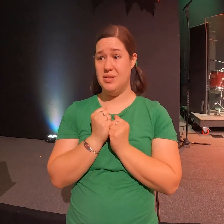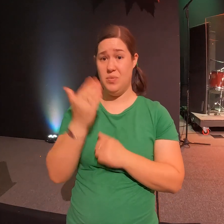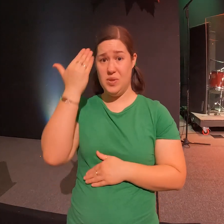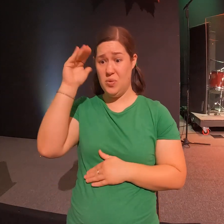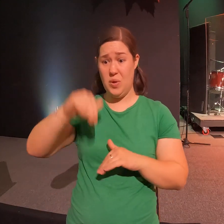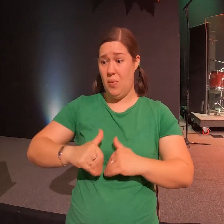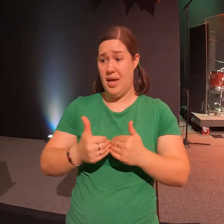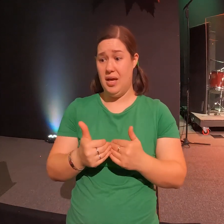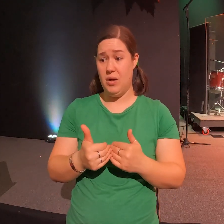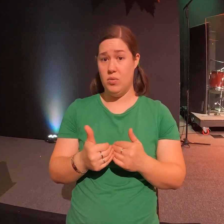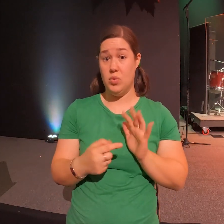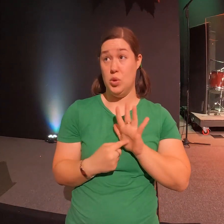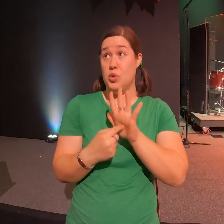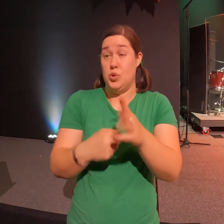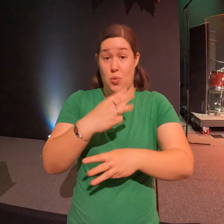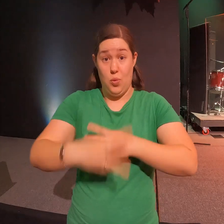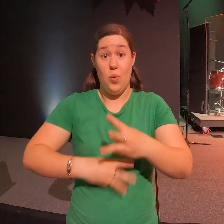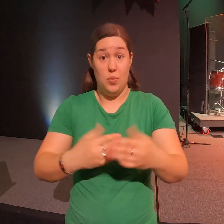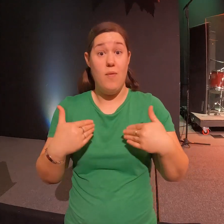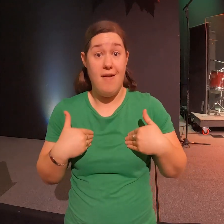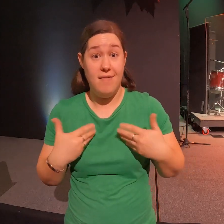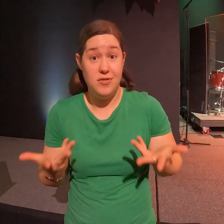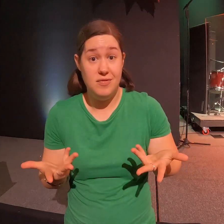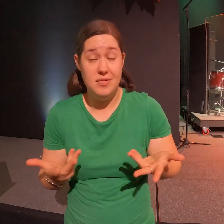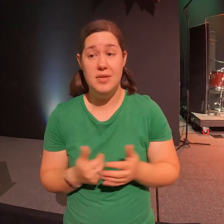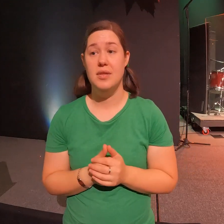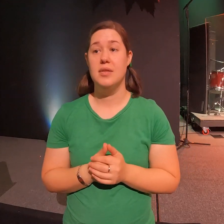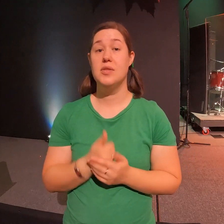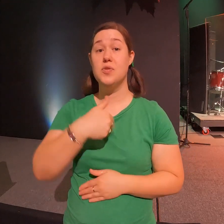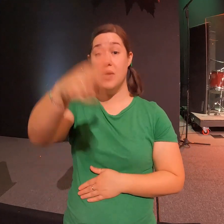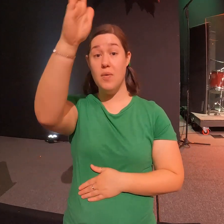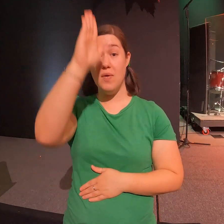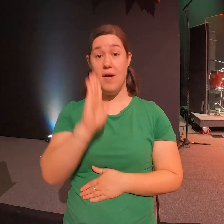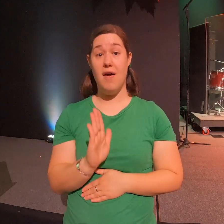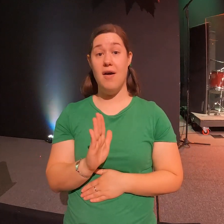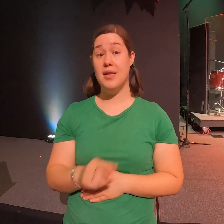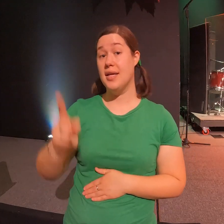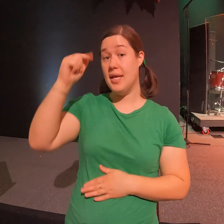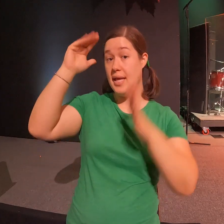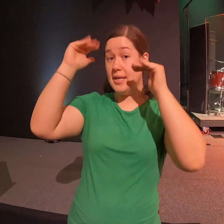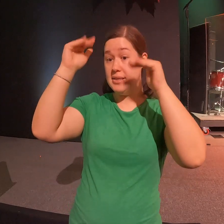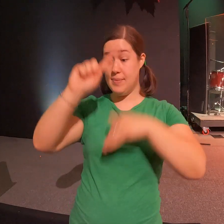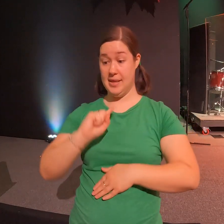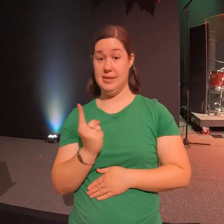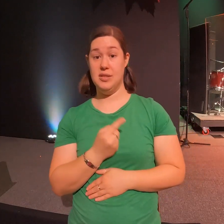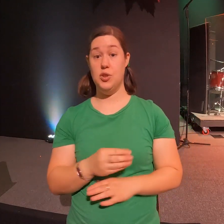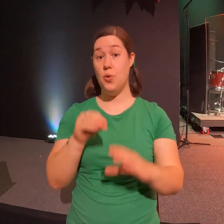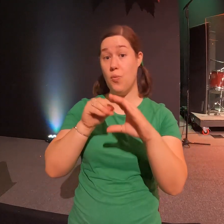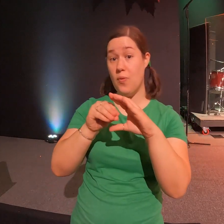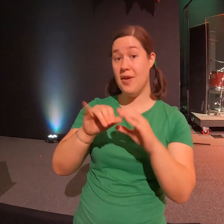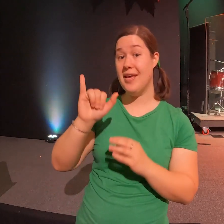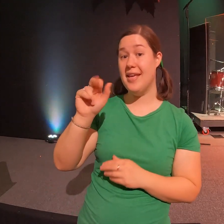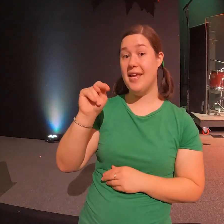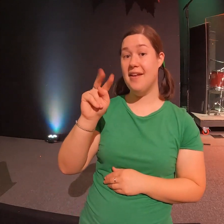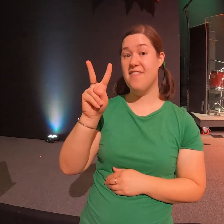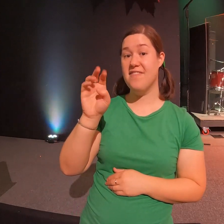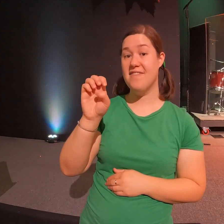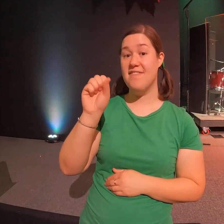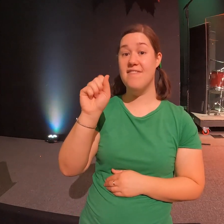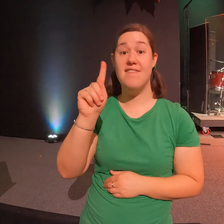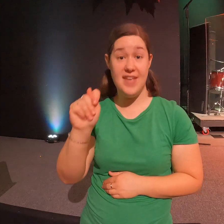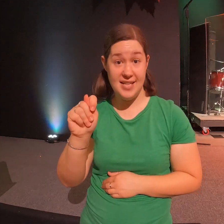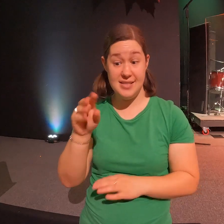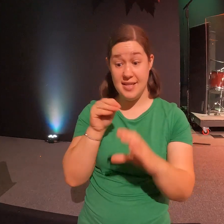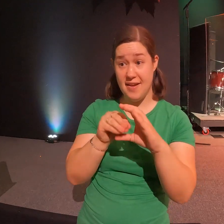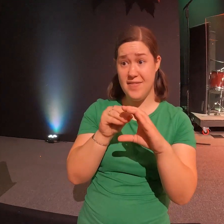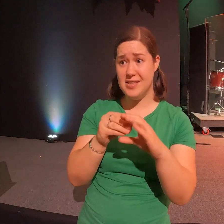God expects us to invest in whatever God has given us. And sometimes